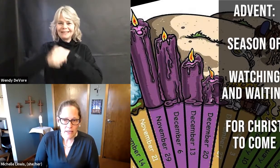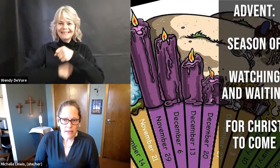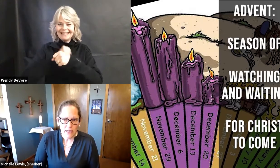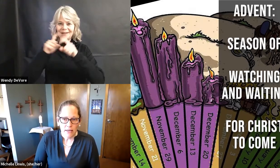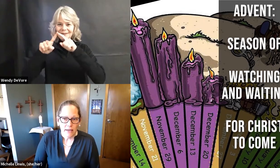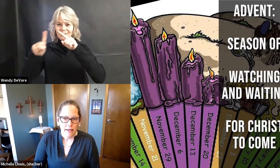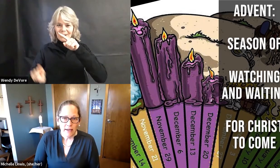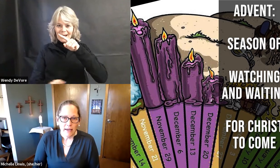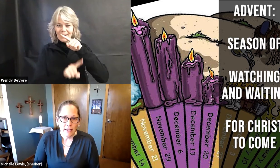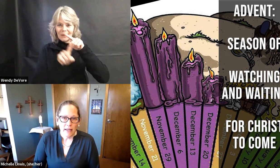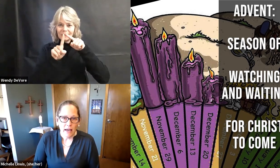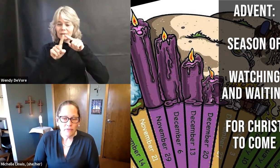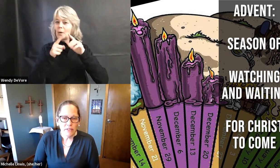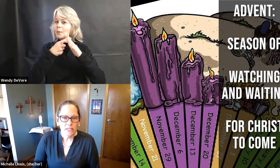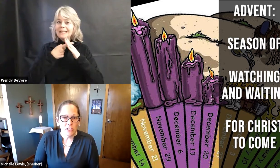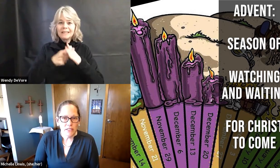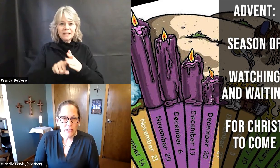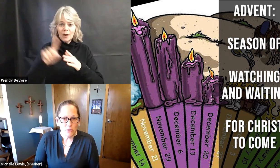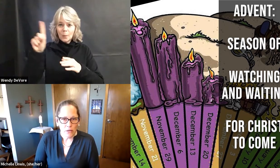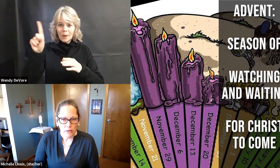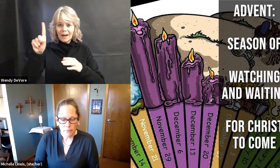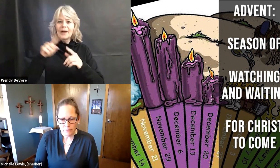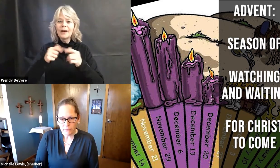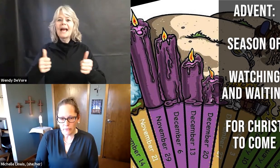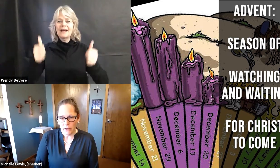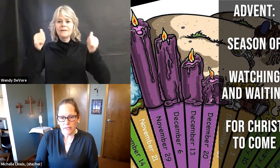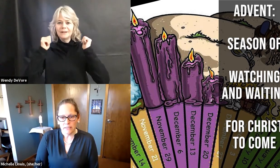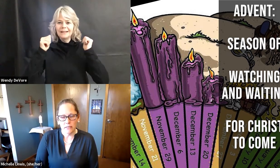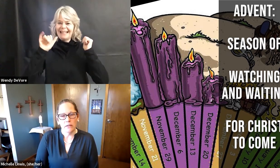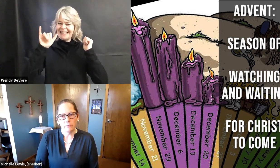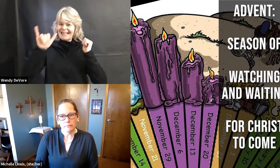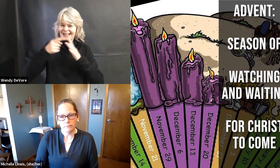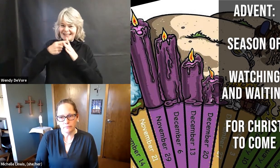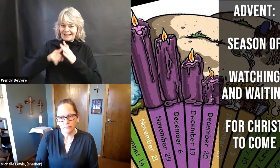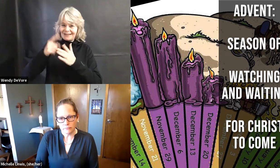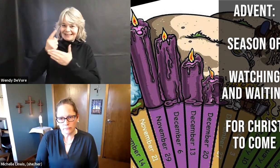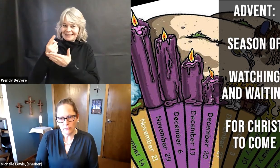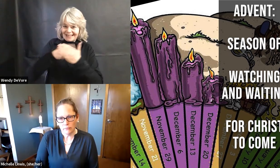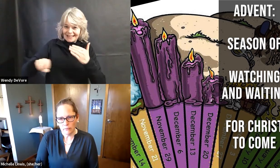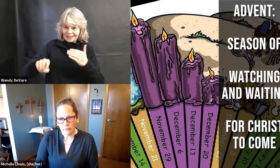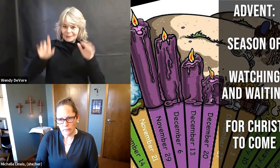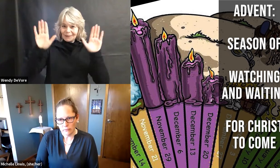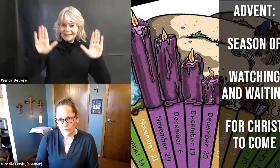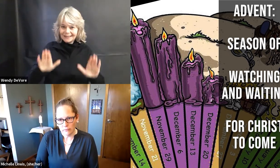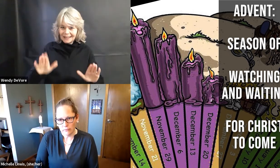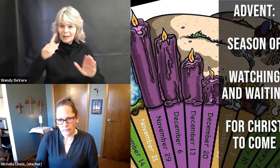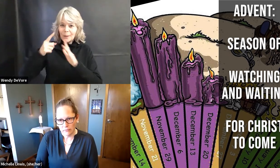Advent, and Advent starts next week, next Sunday.